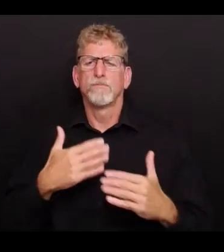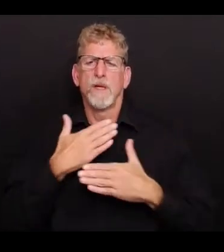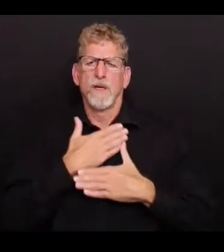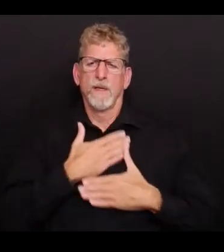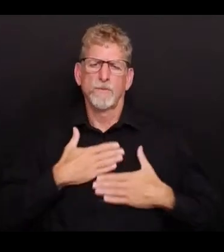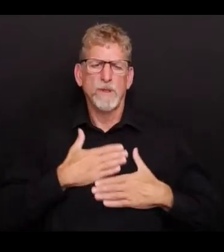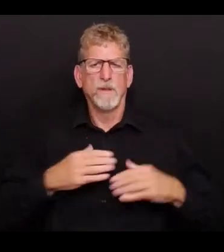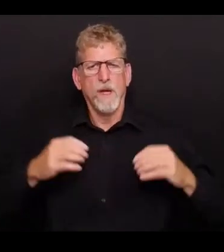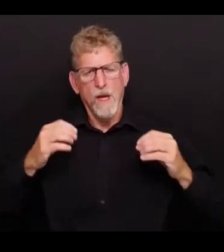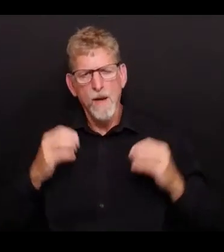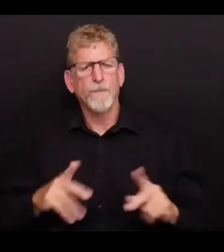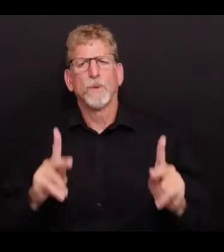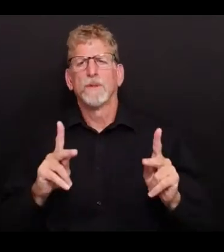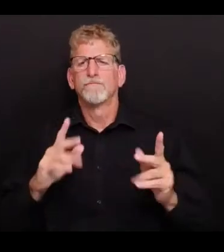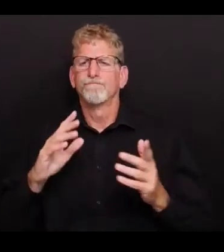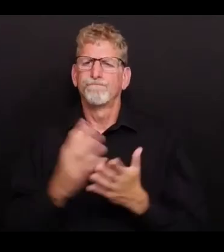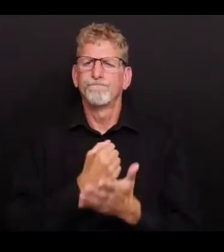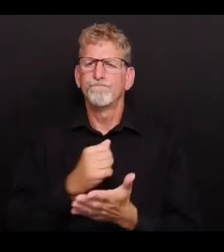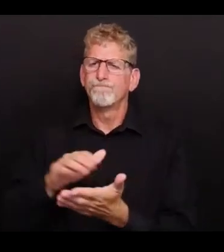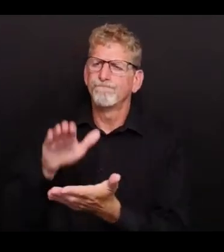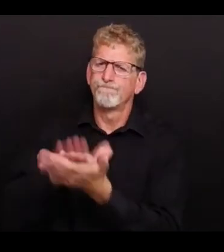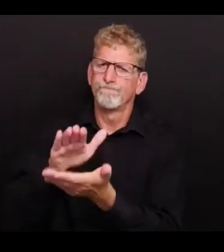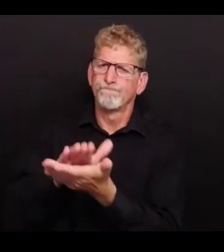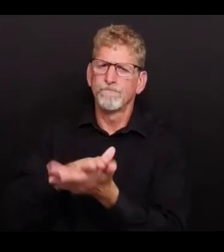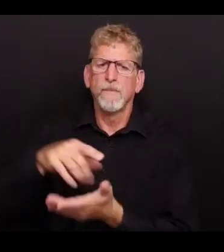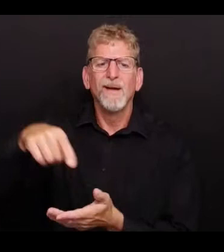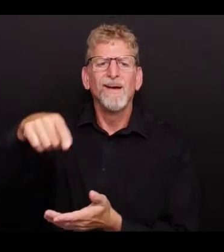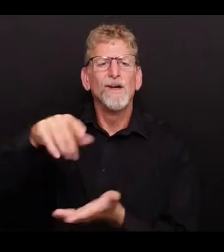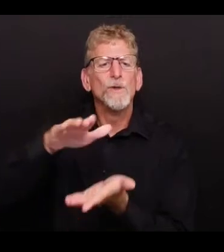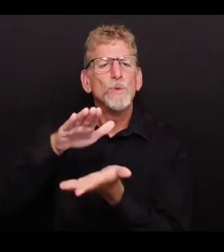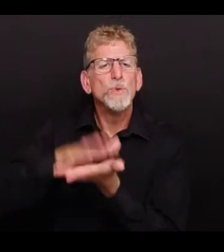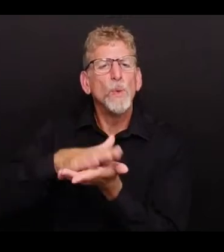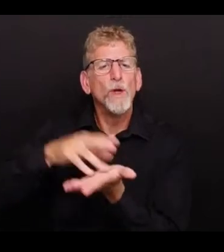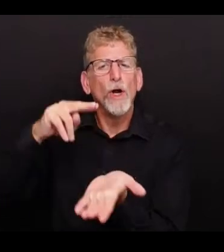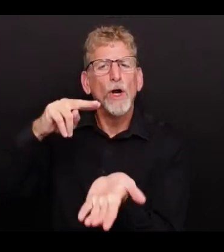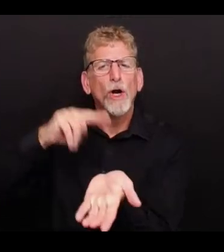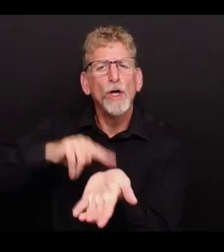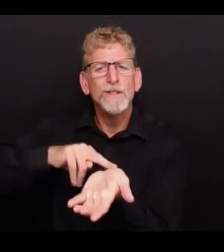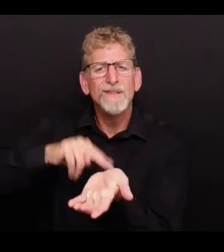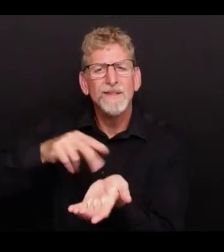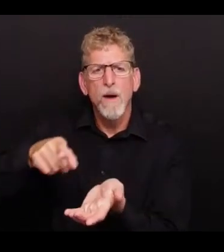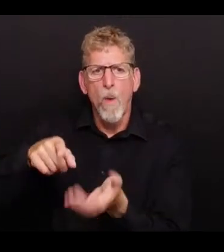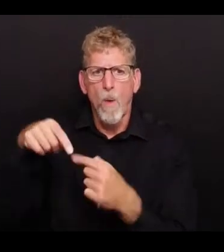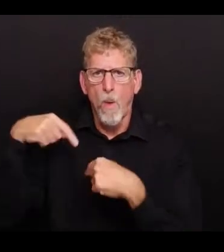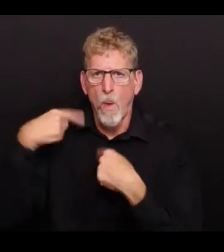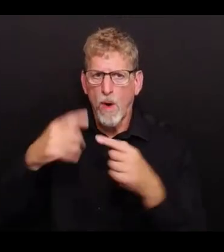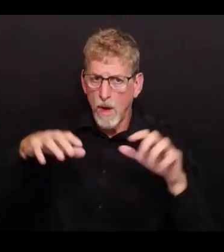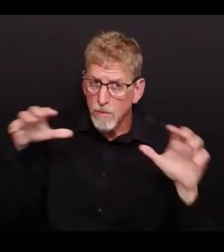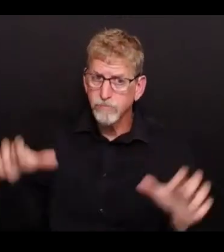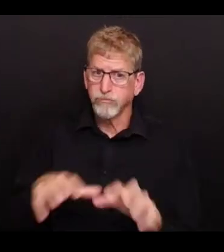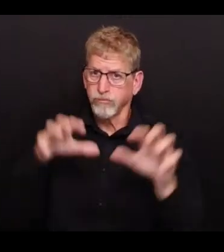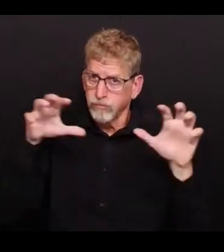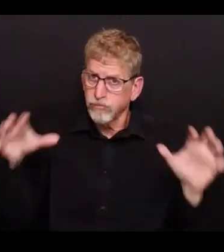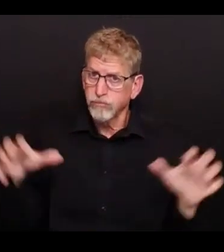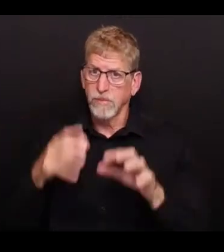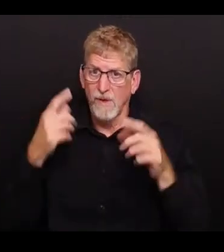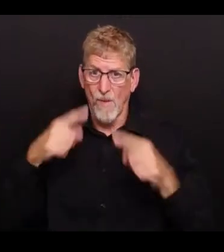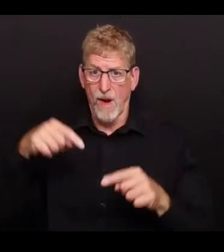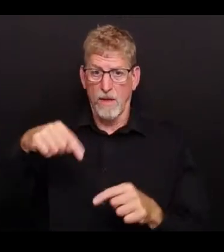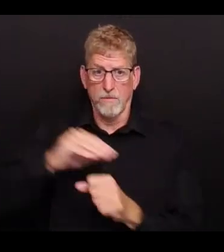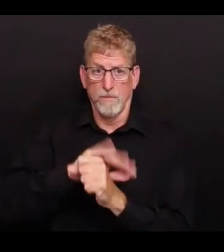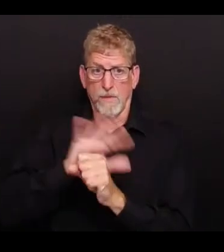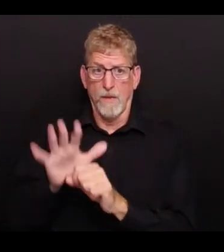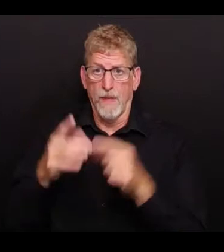praises of the school nurses across the state who are truly doing some heavy lifting throughout this pandemic. COVID has certainly added